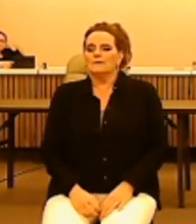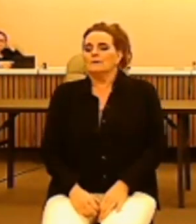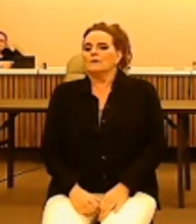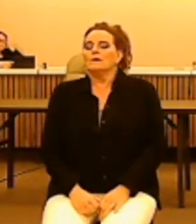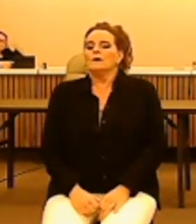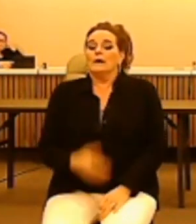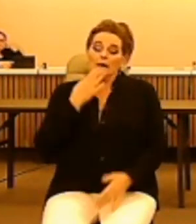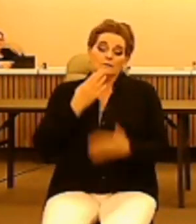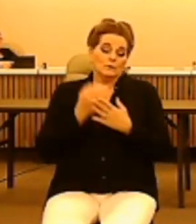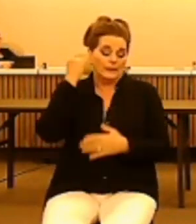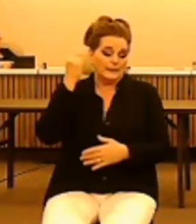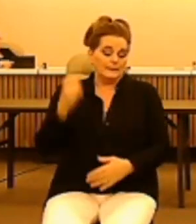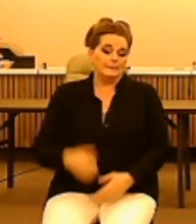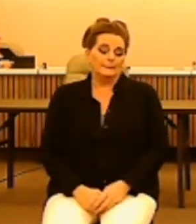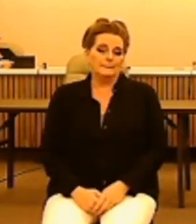Oh, good idea.